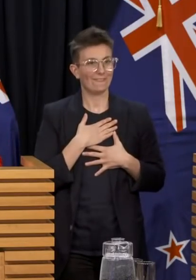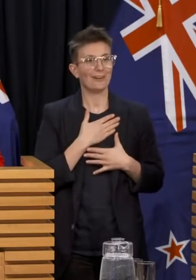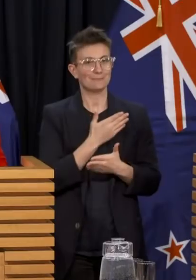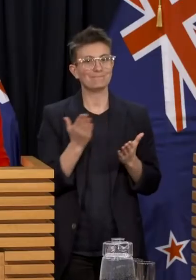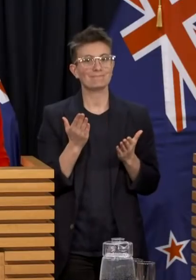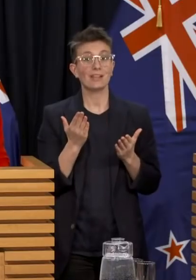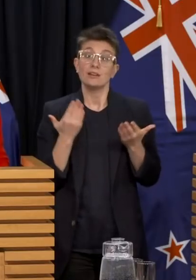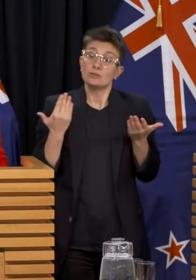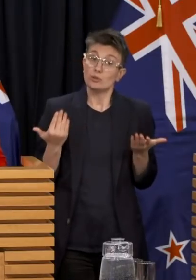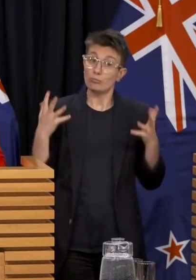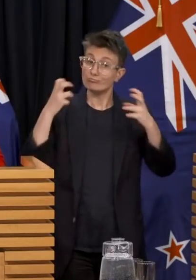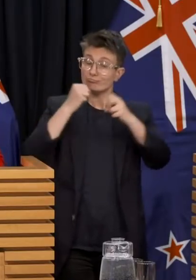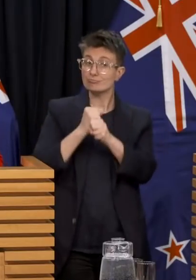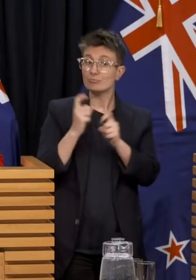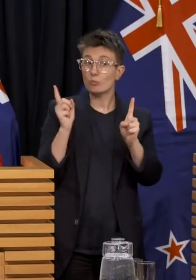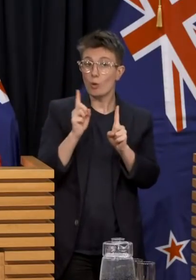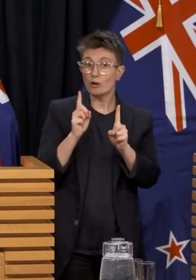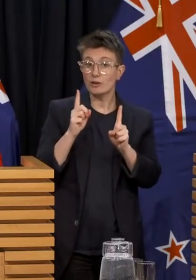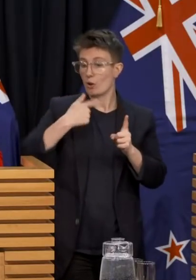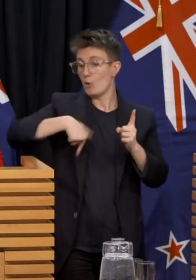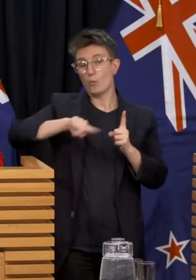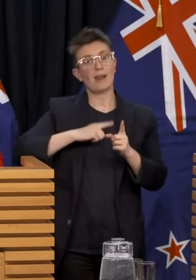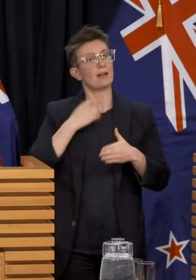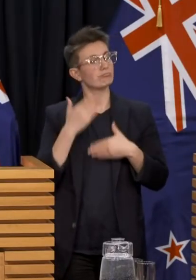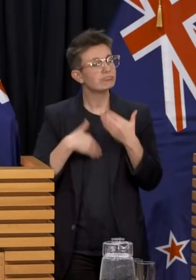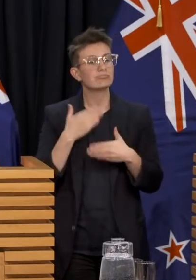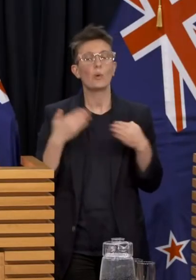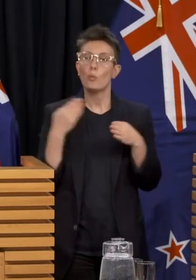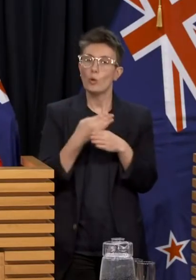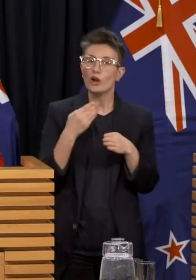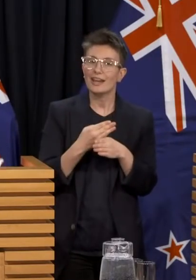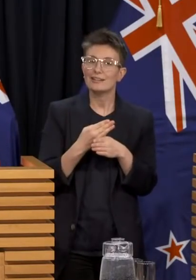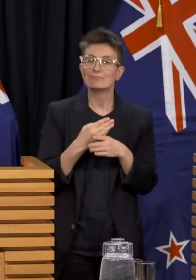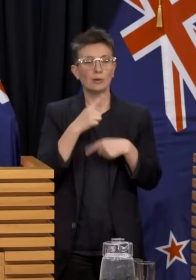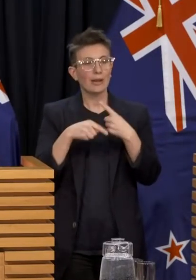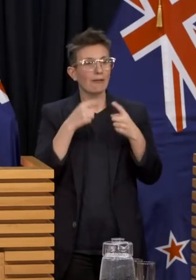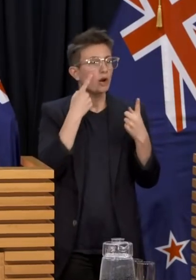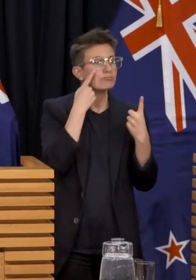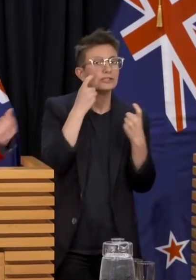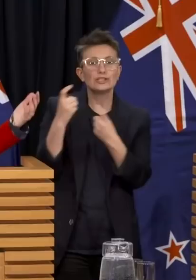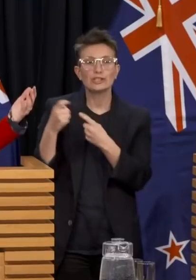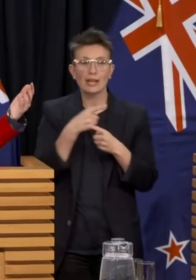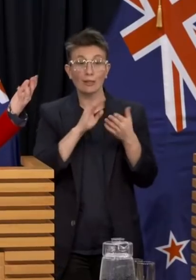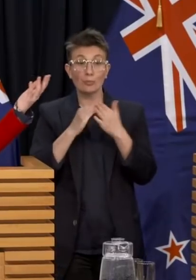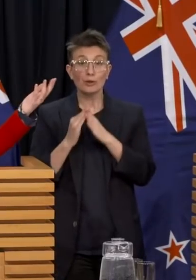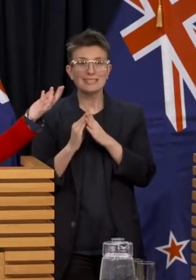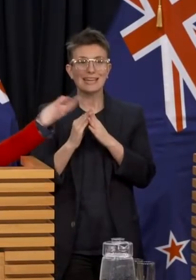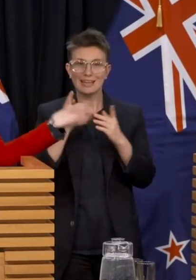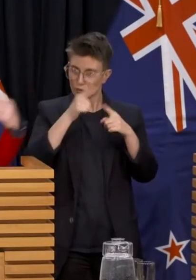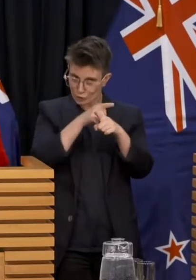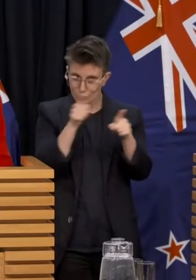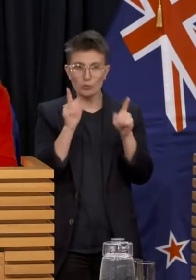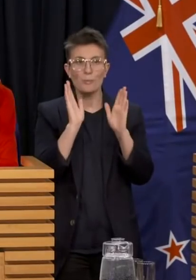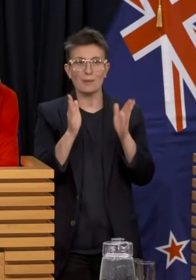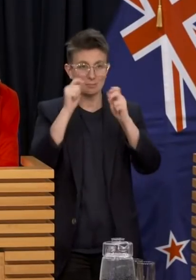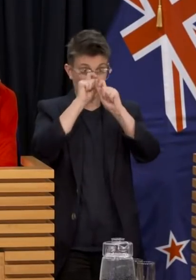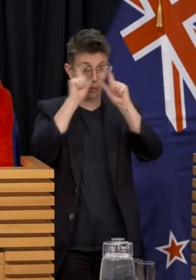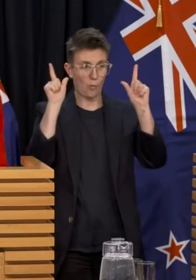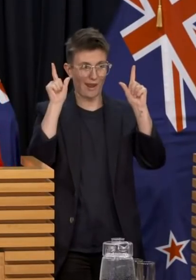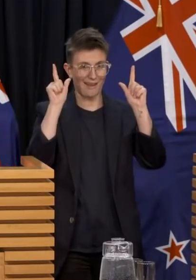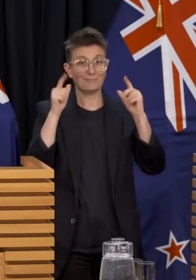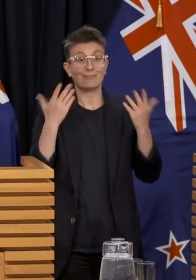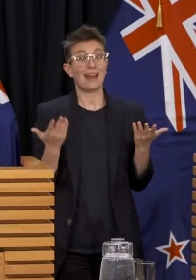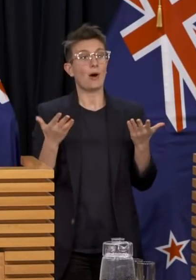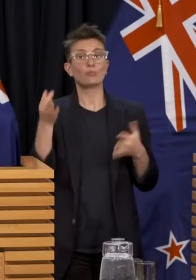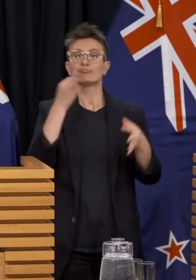oversight of our COVID response continues, and we must all remain vigilant. We are now happy to take your questions, and I include in that the